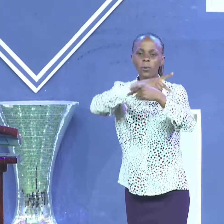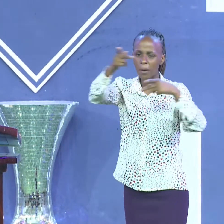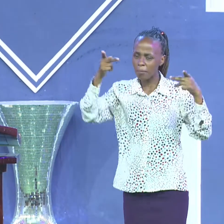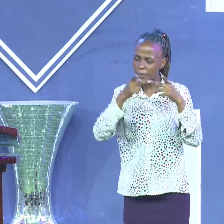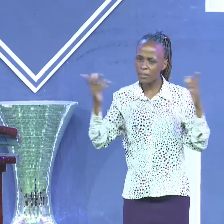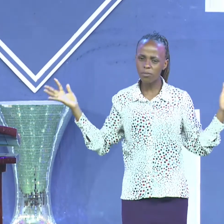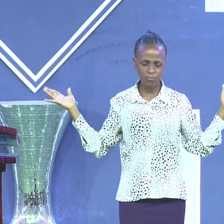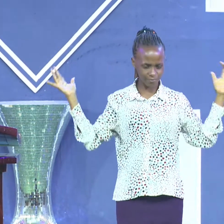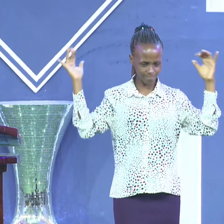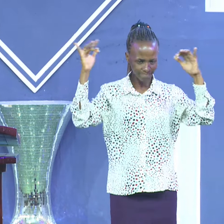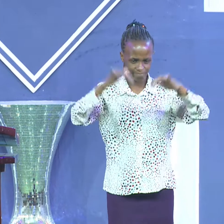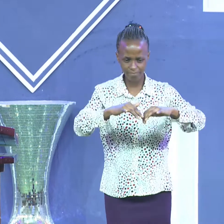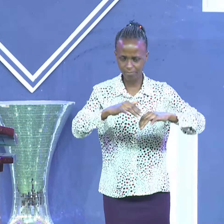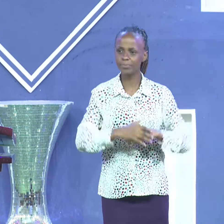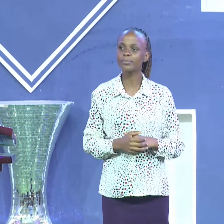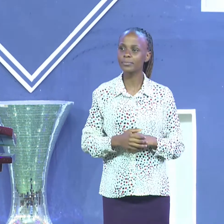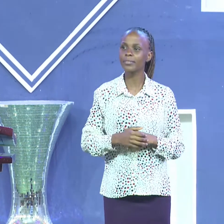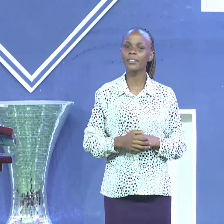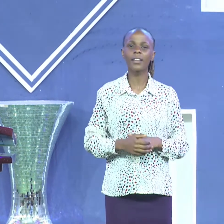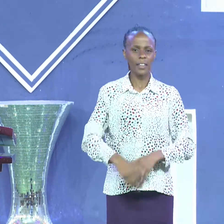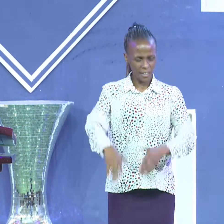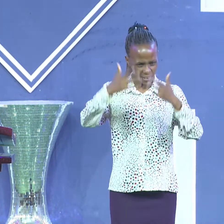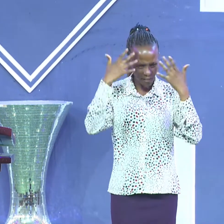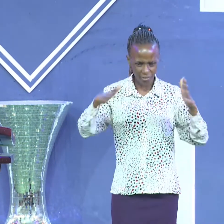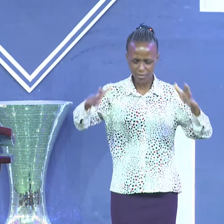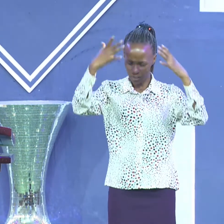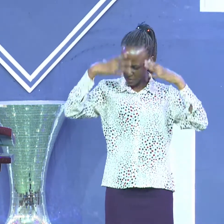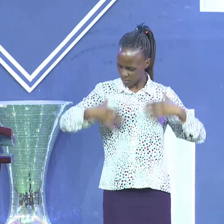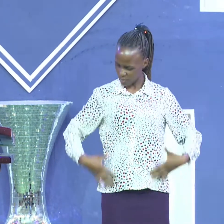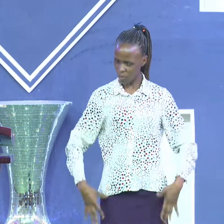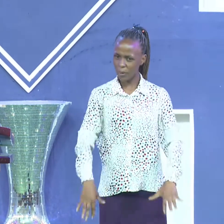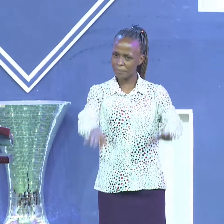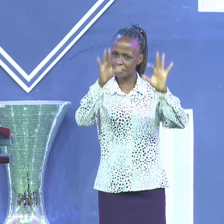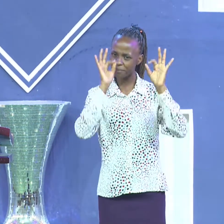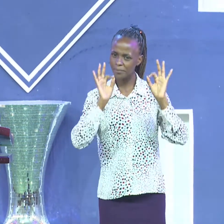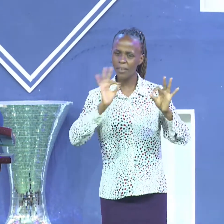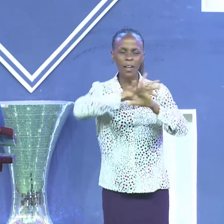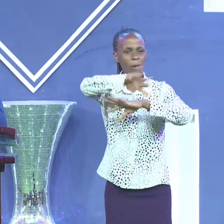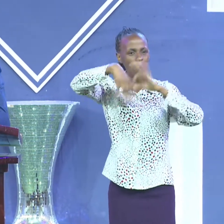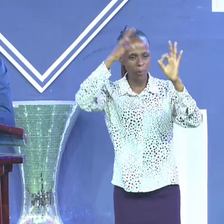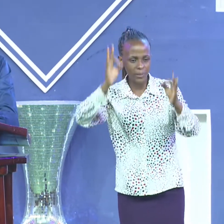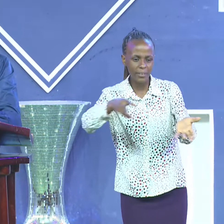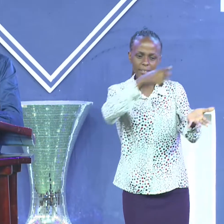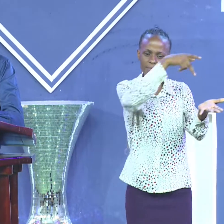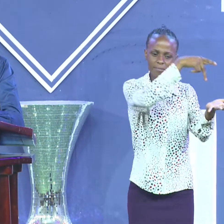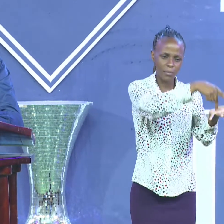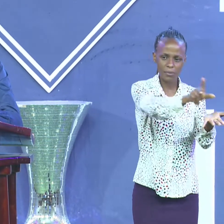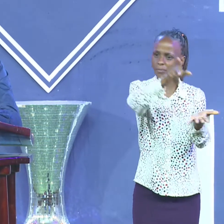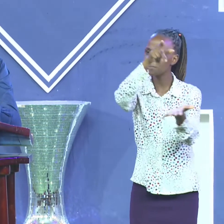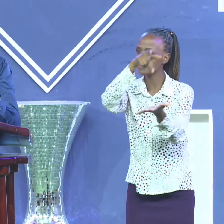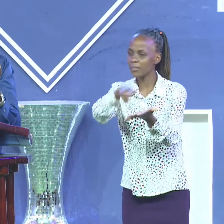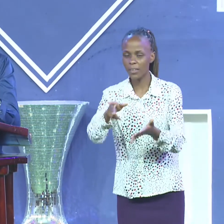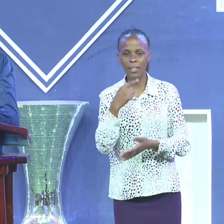After getting a place to gather from, they had put on their clothes, they had bought all the things